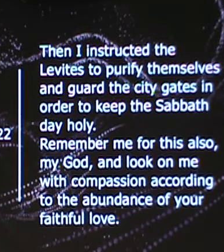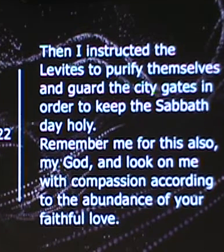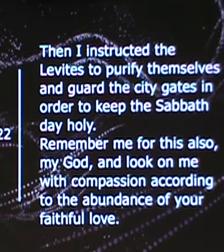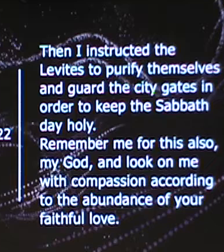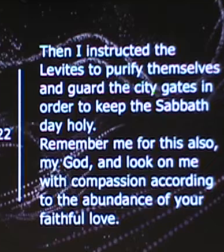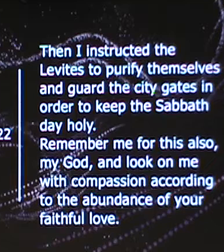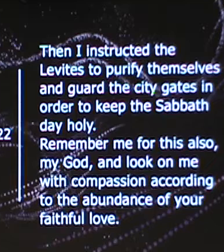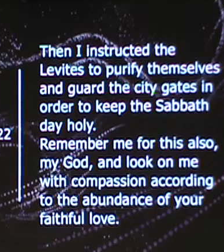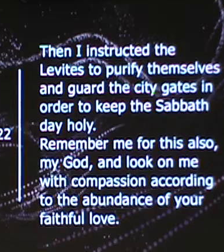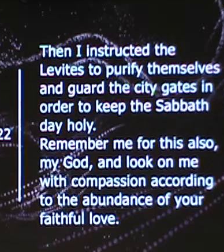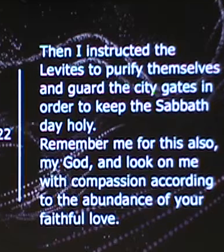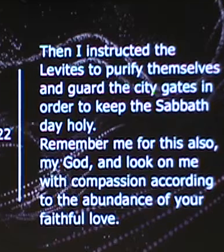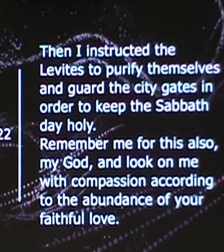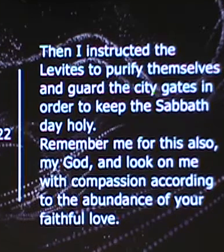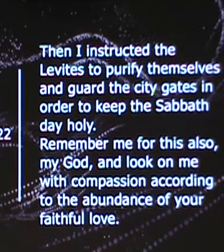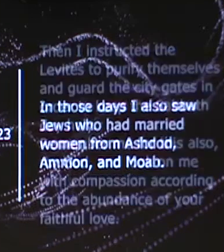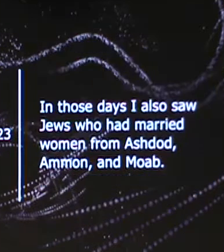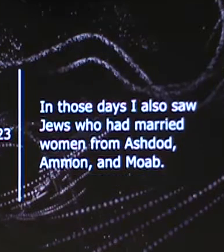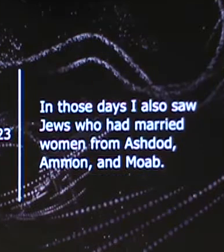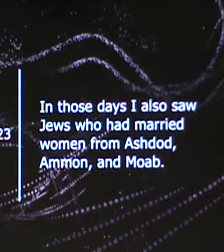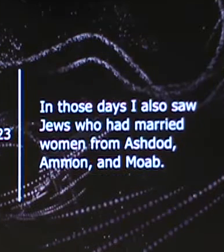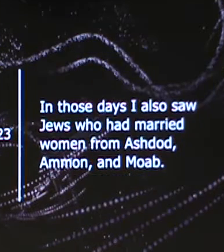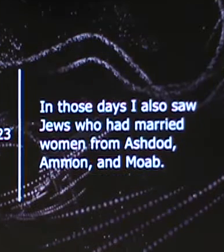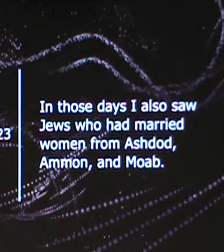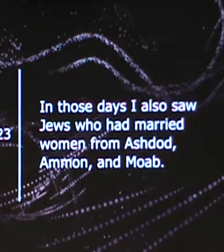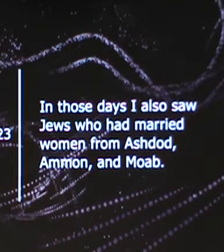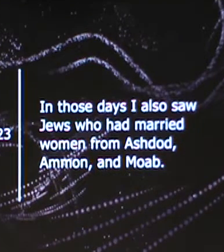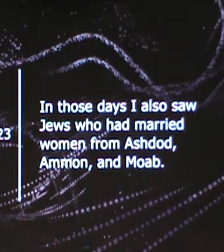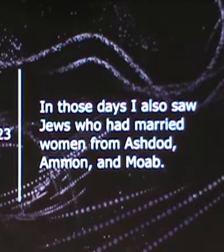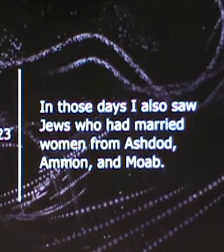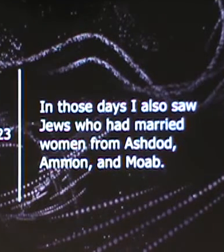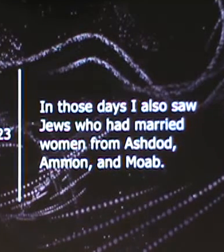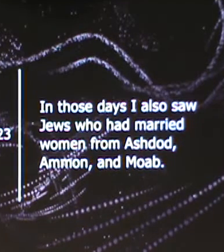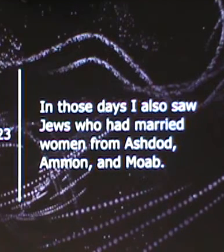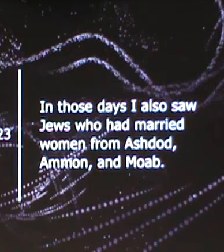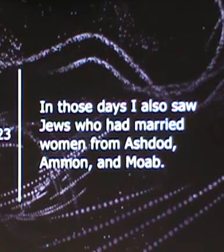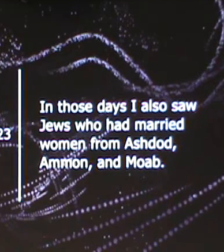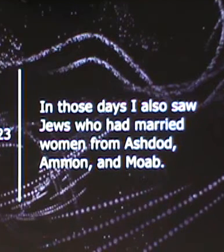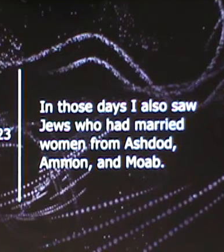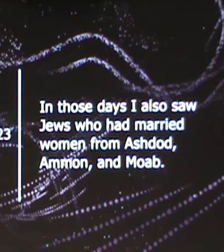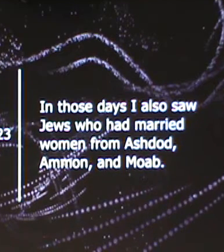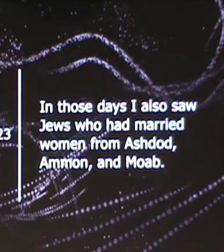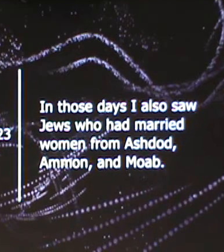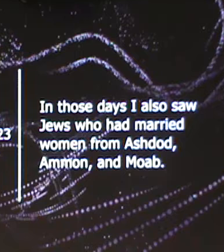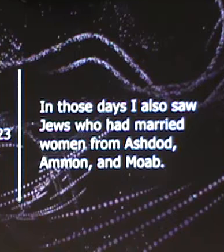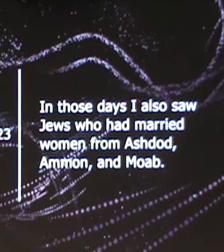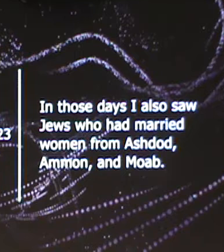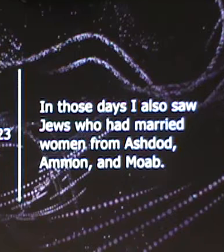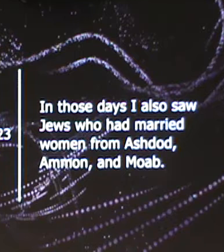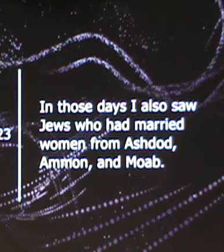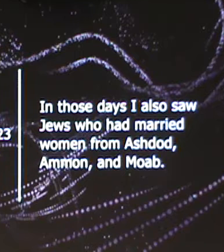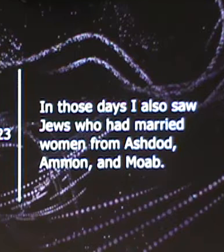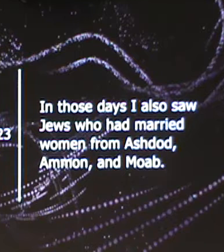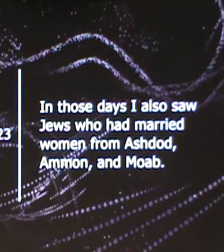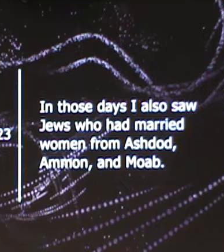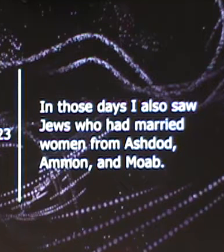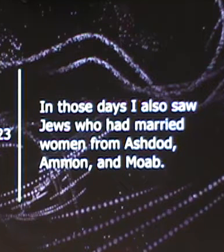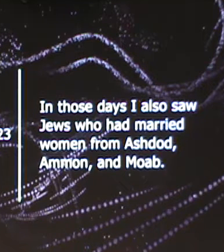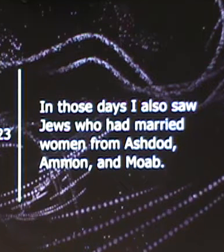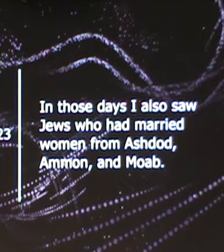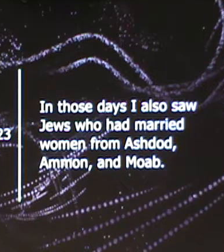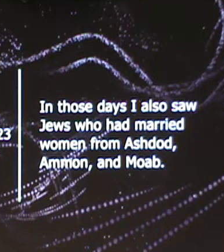compassion according to the abundance of your faithful love. In those days I also saw Jews who had married women from